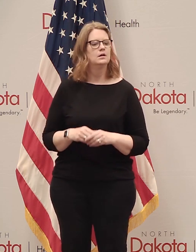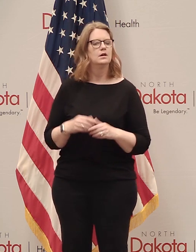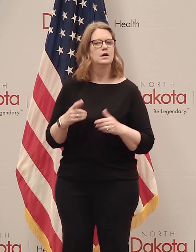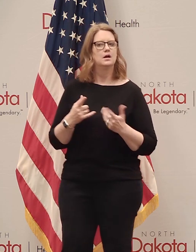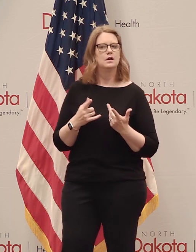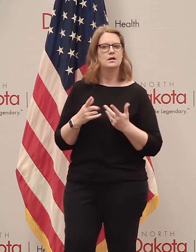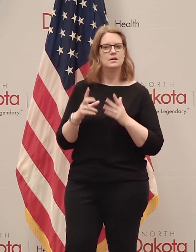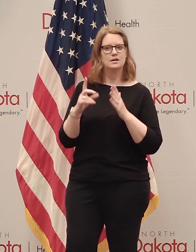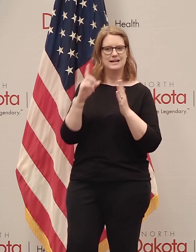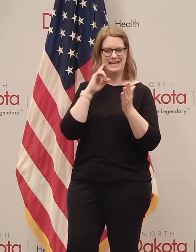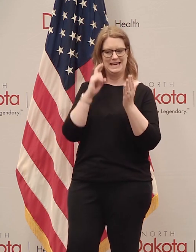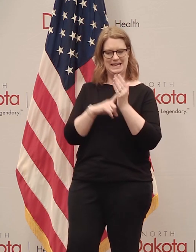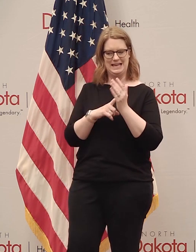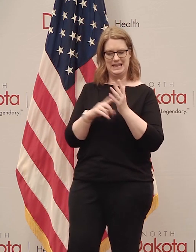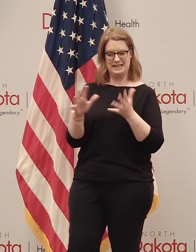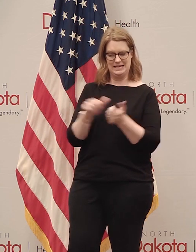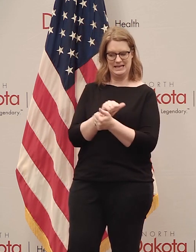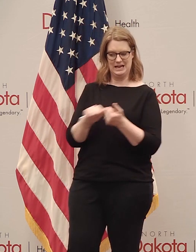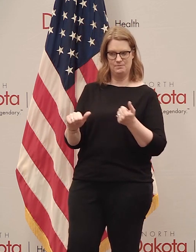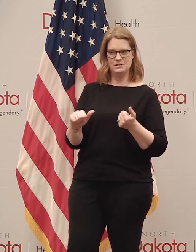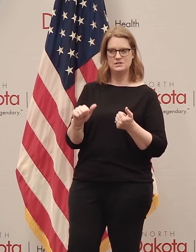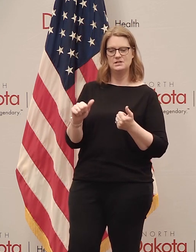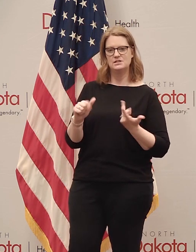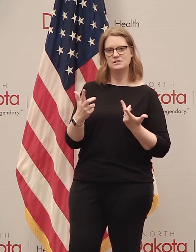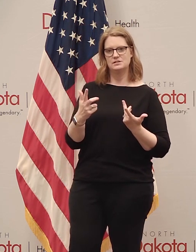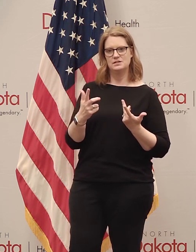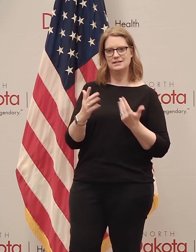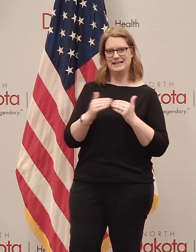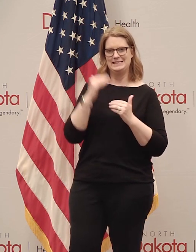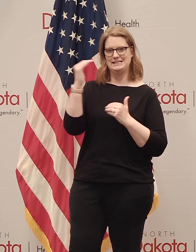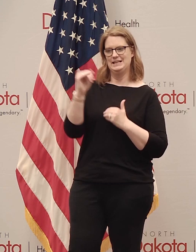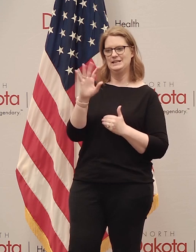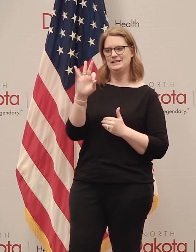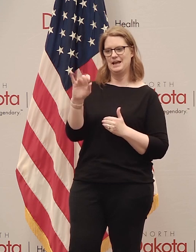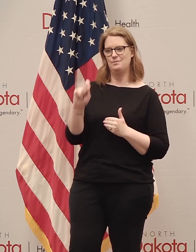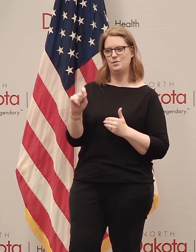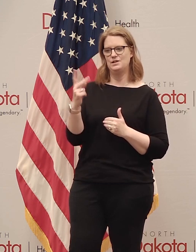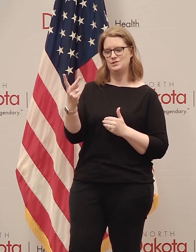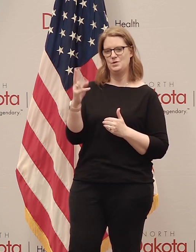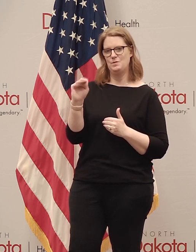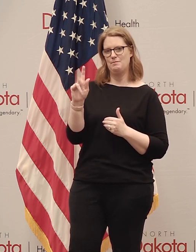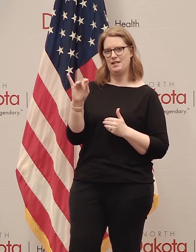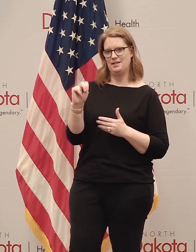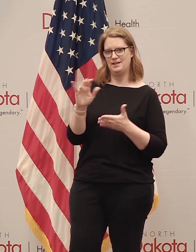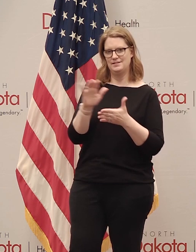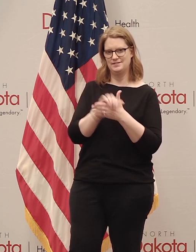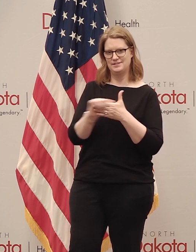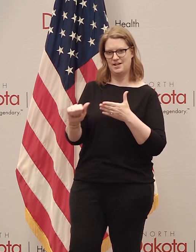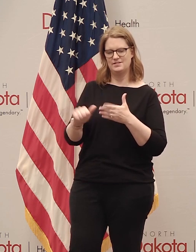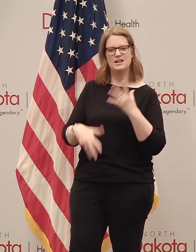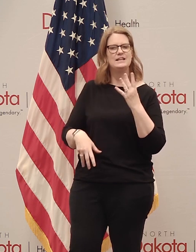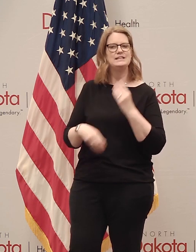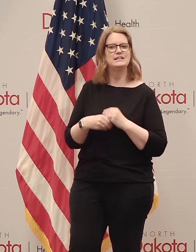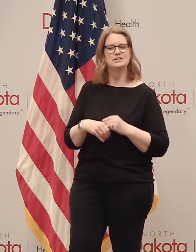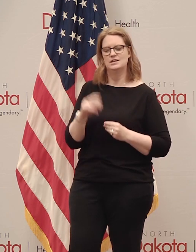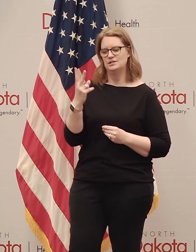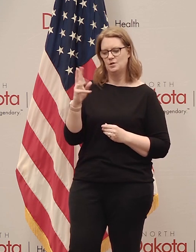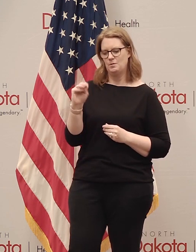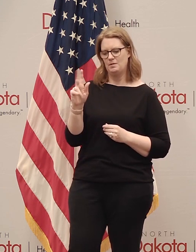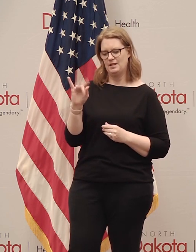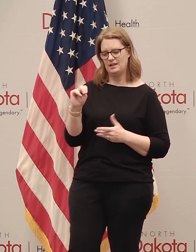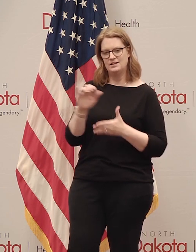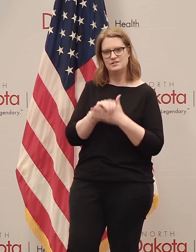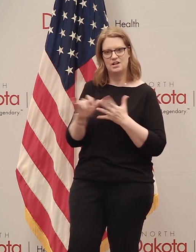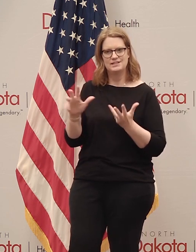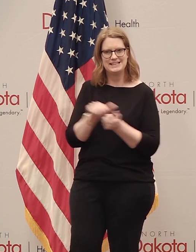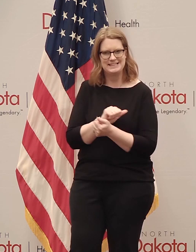indicate that the damage in the 21 counties is expected to exceed $9.2 million. Additional $2 million of